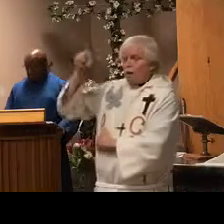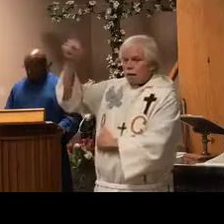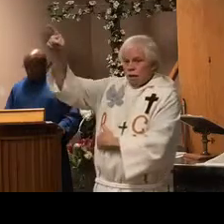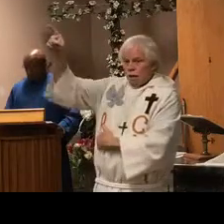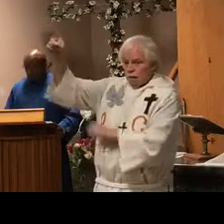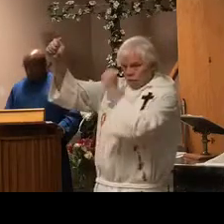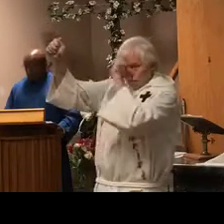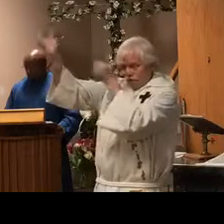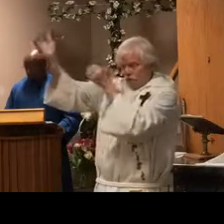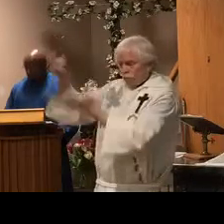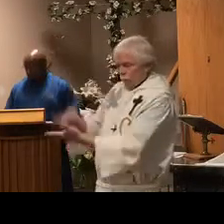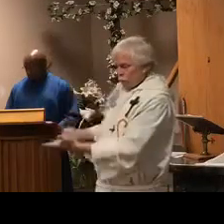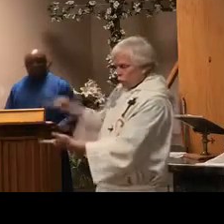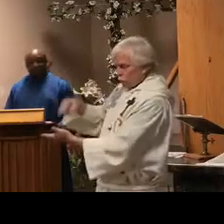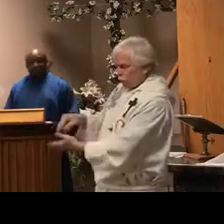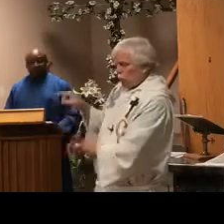And yes, 3 days later,